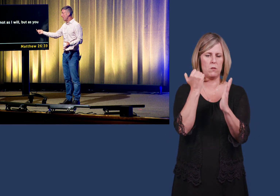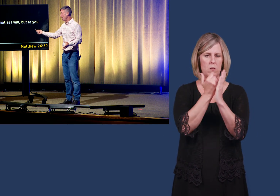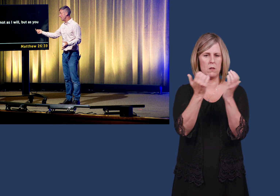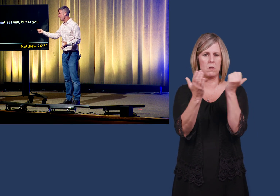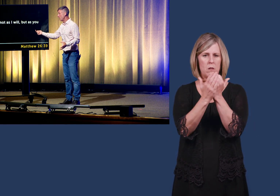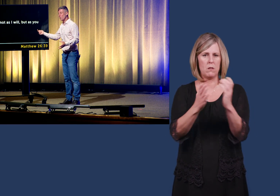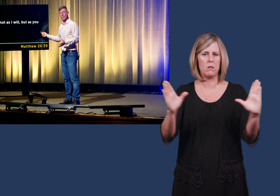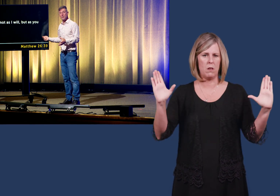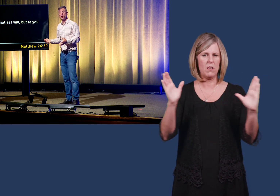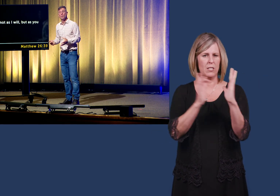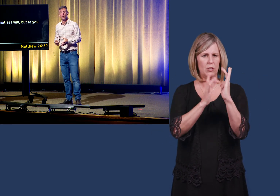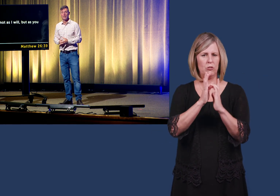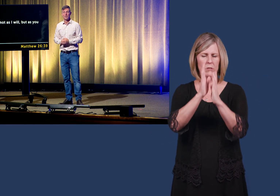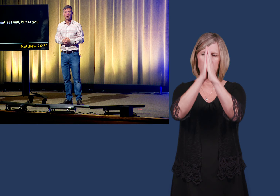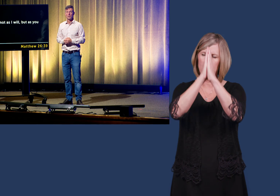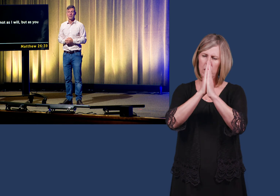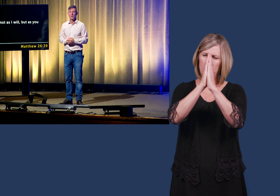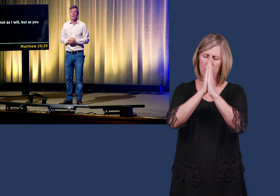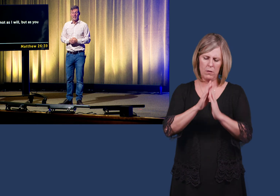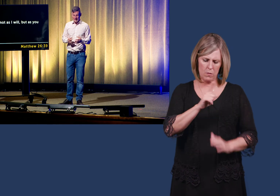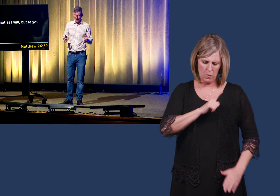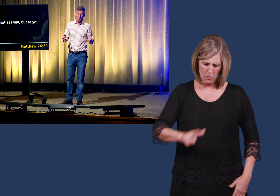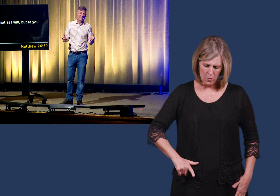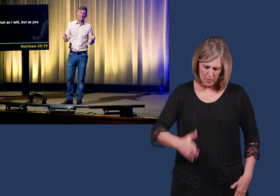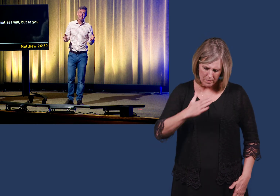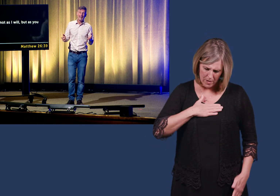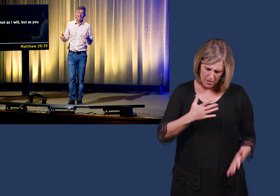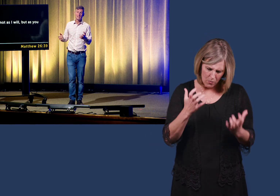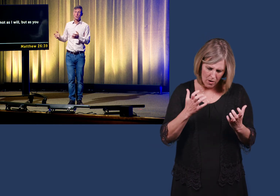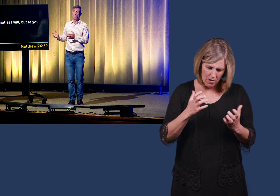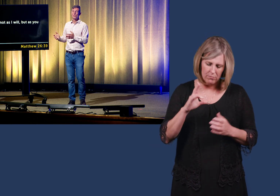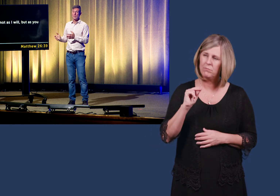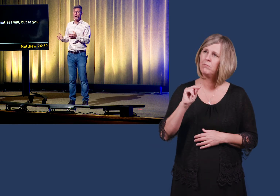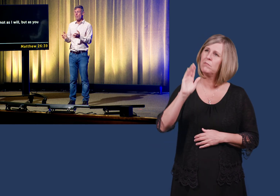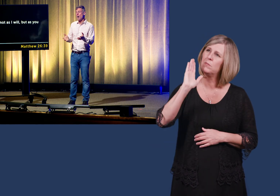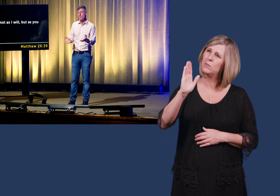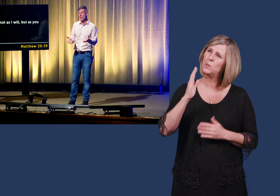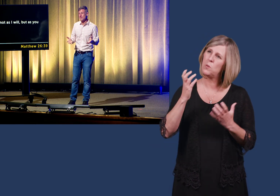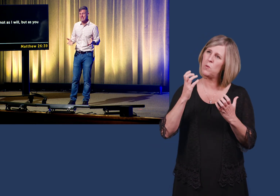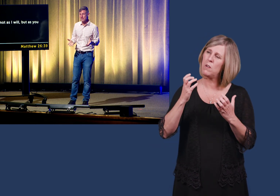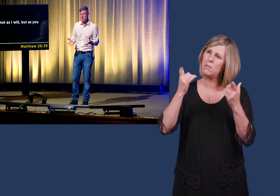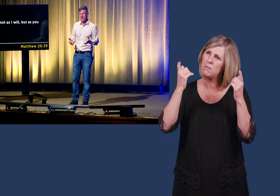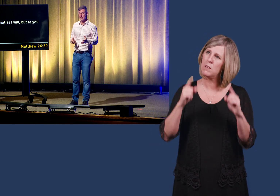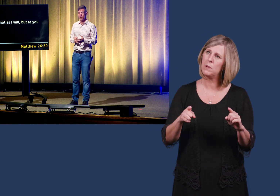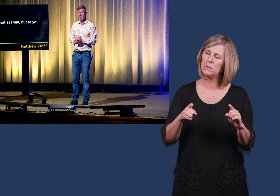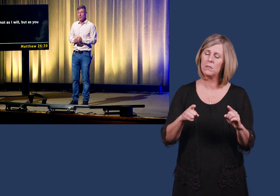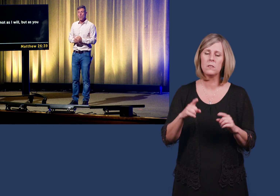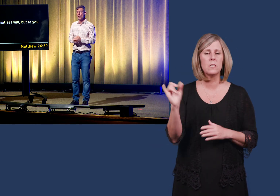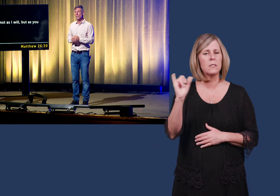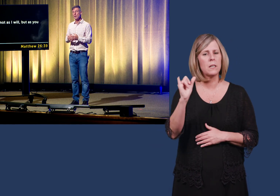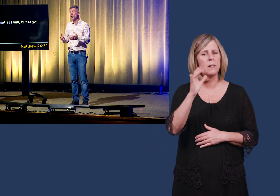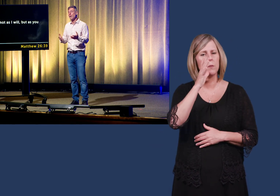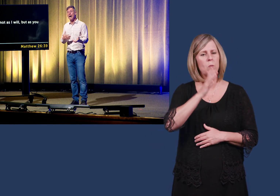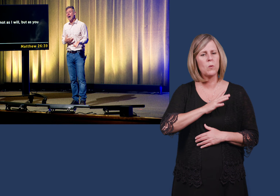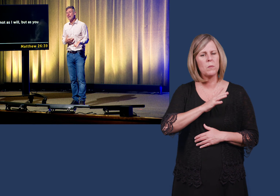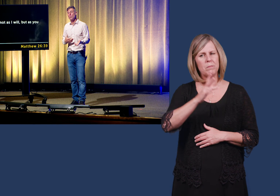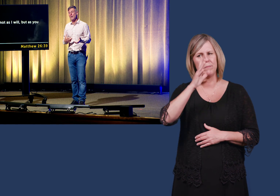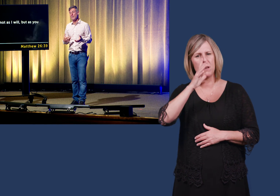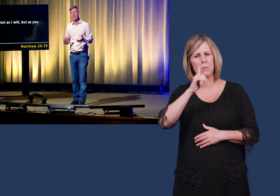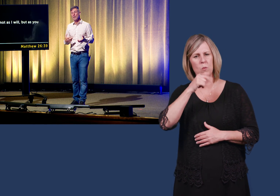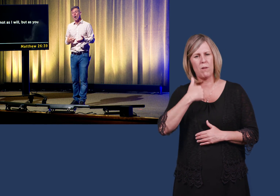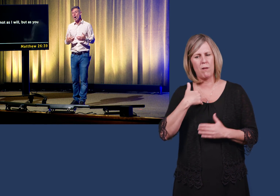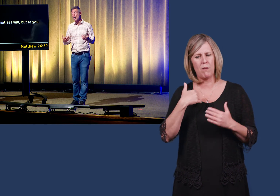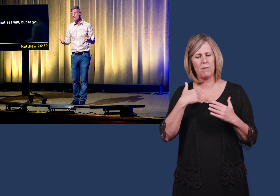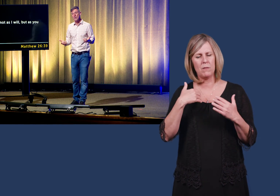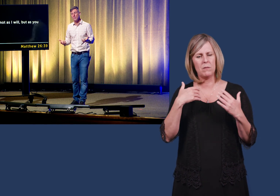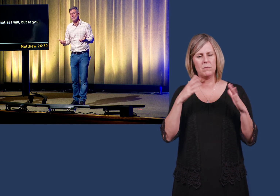but not as I will, but as you will.'" And I think that that is true for that mom with an autistic child, or for you or I in